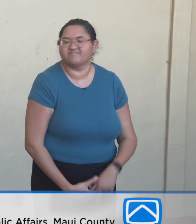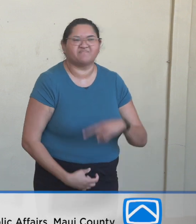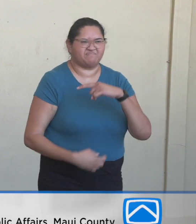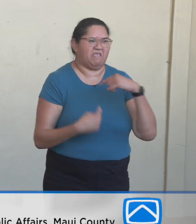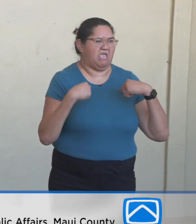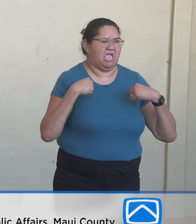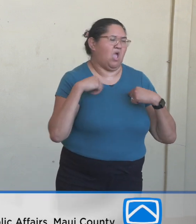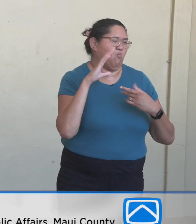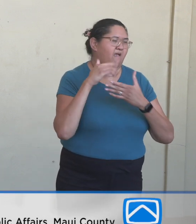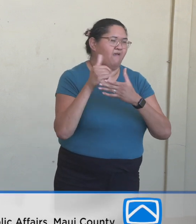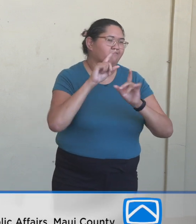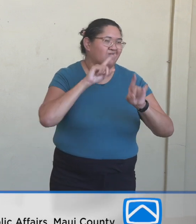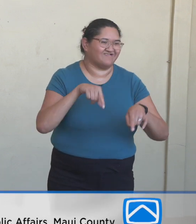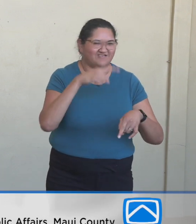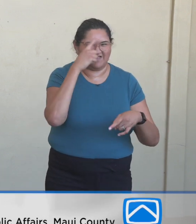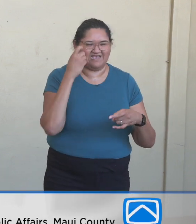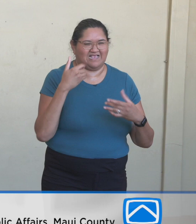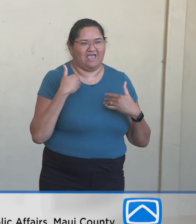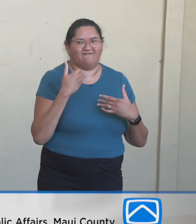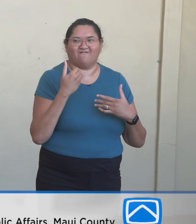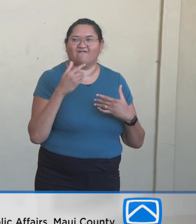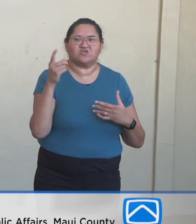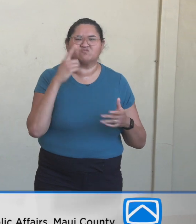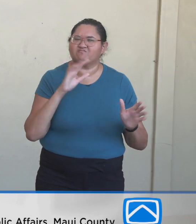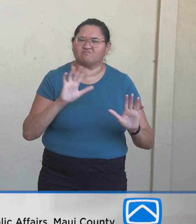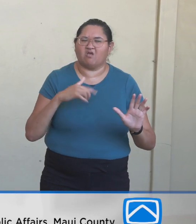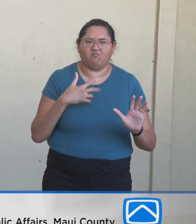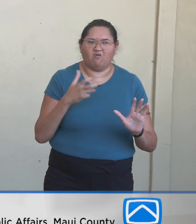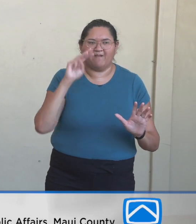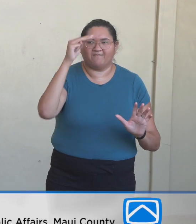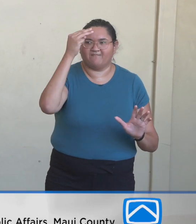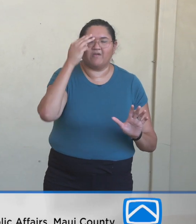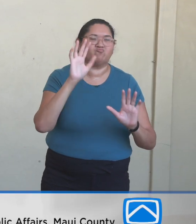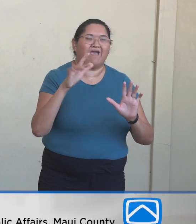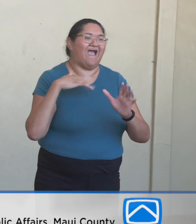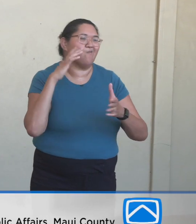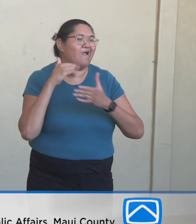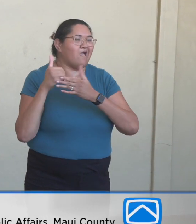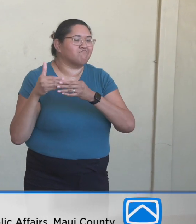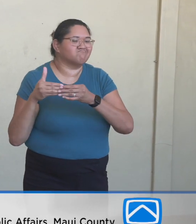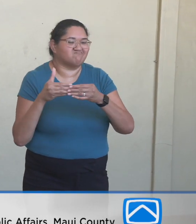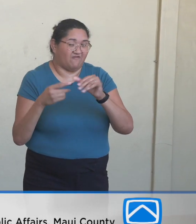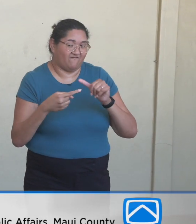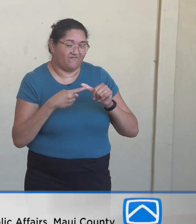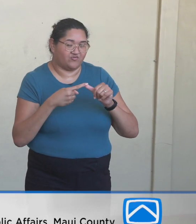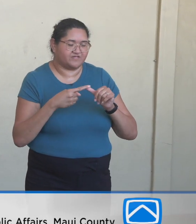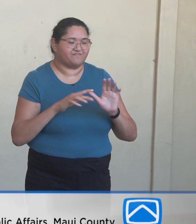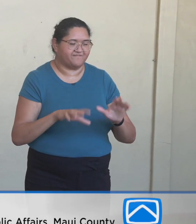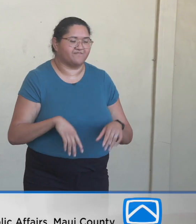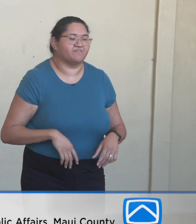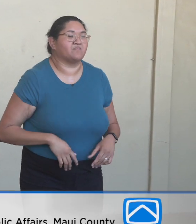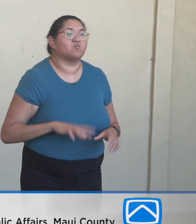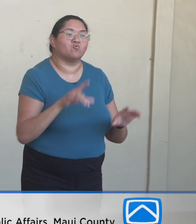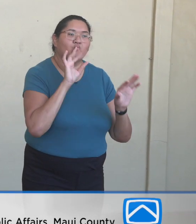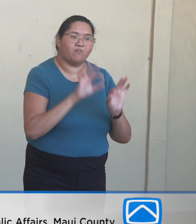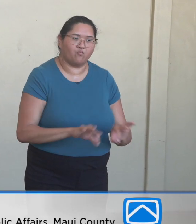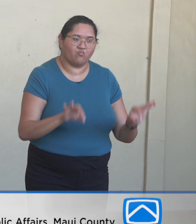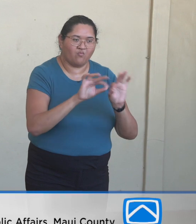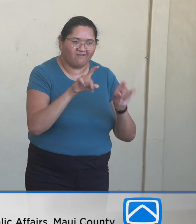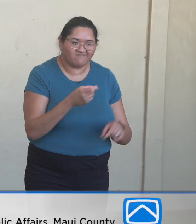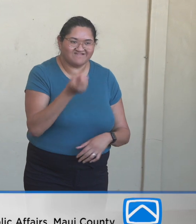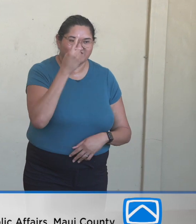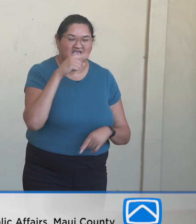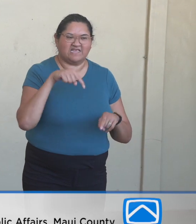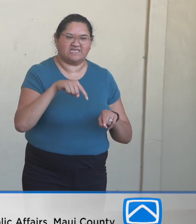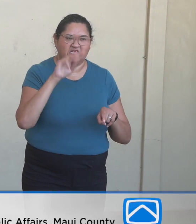Yeah, I think I can help with that since there's some interest on that one. Yeah, I'm going to help guide that first, Paula. So it's important to understand, just